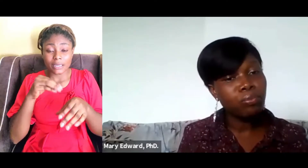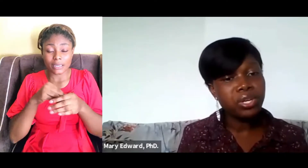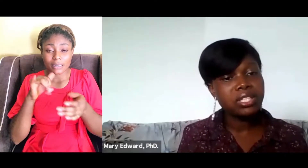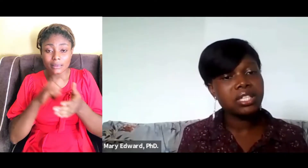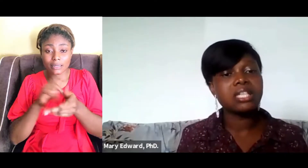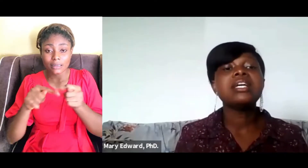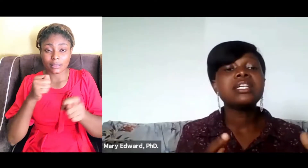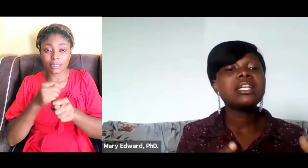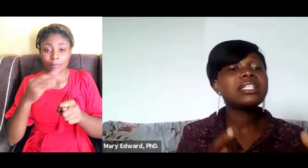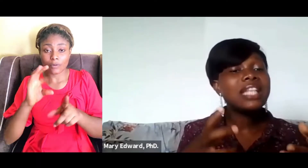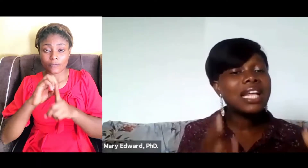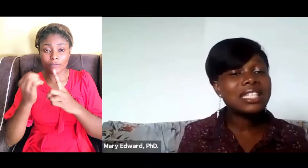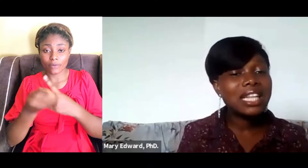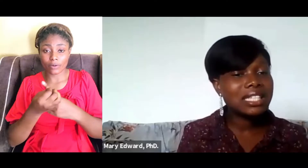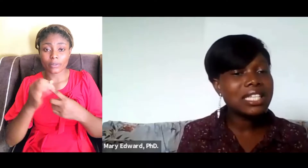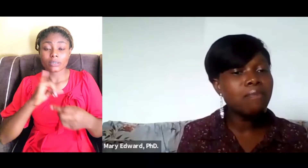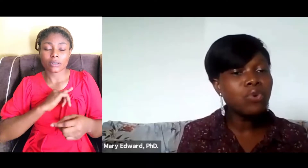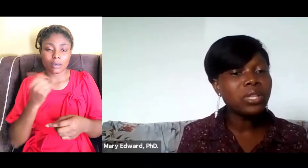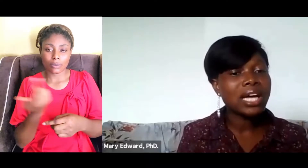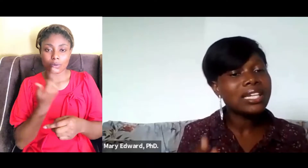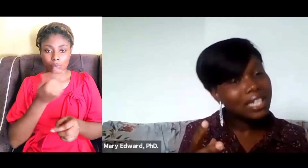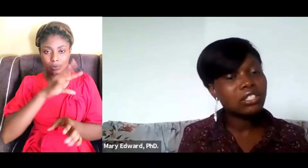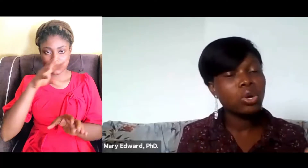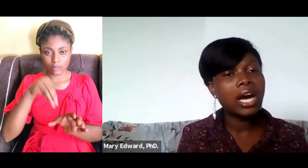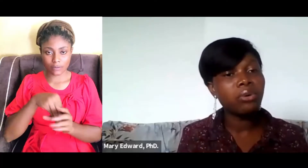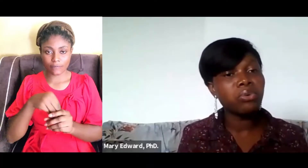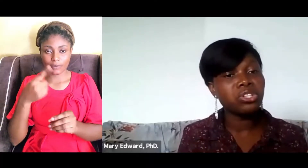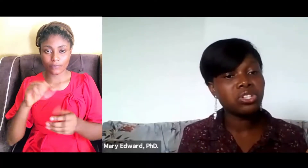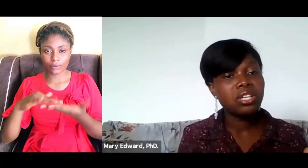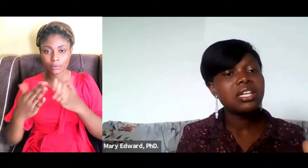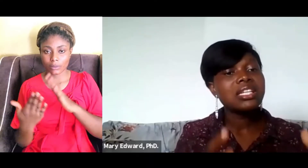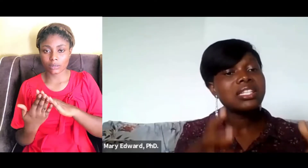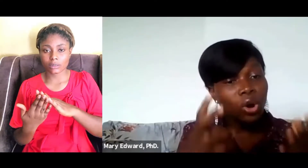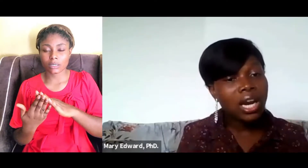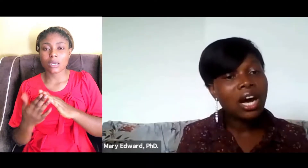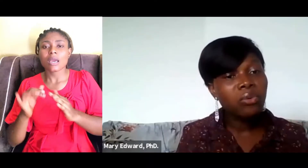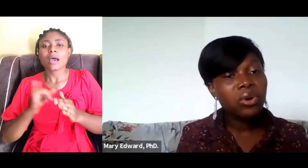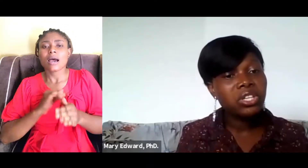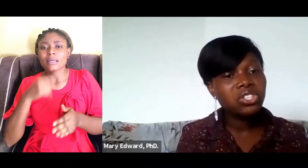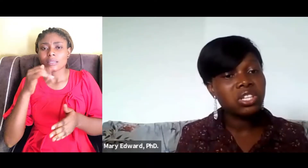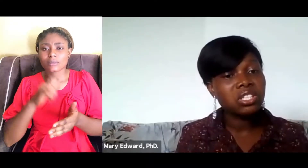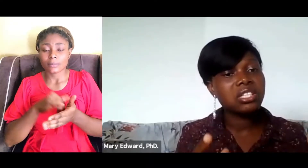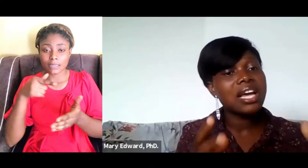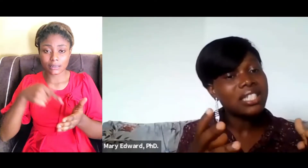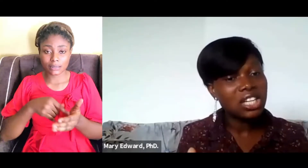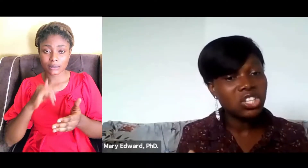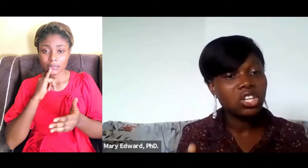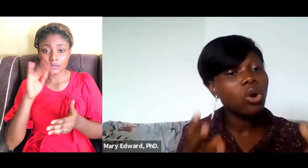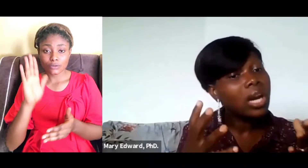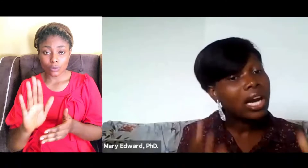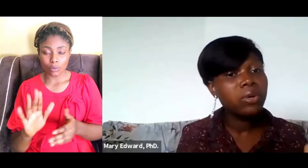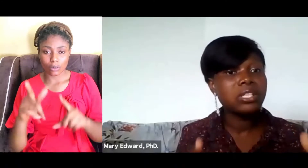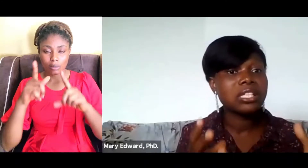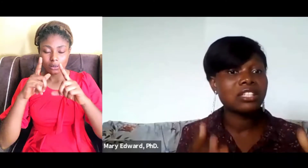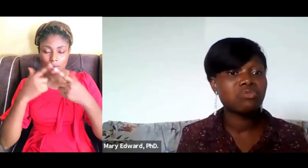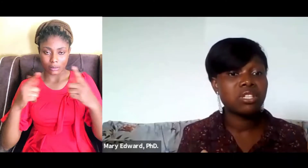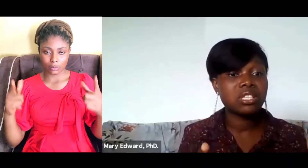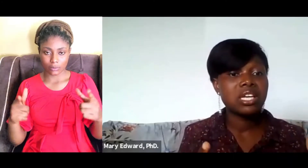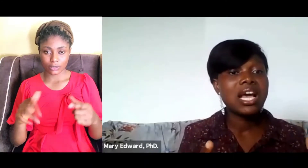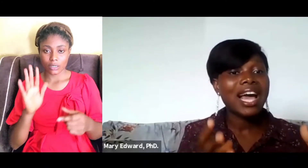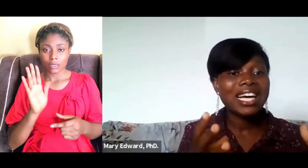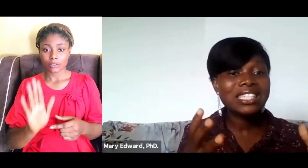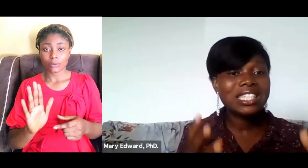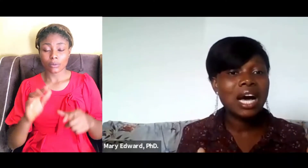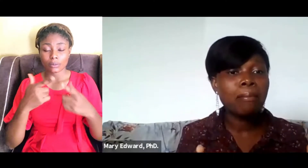involving the community, letting them know that this is your language. Your language is endangered. Your language is at